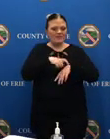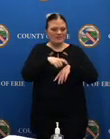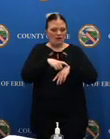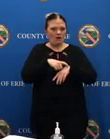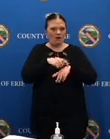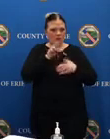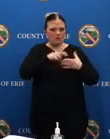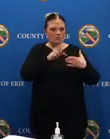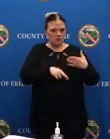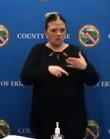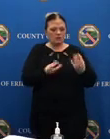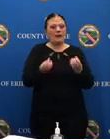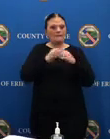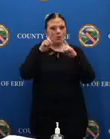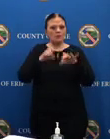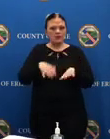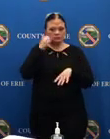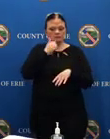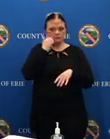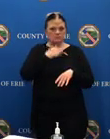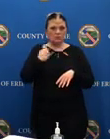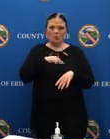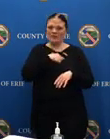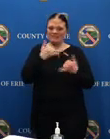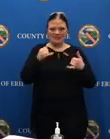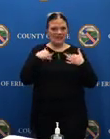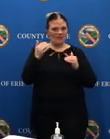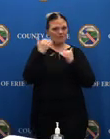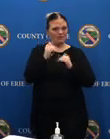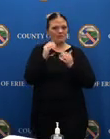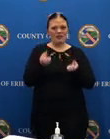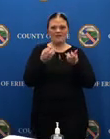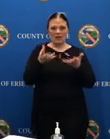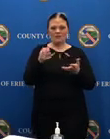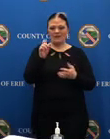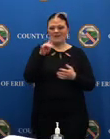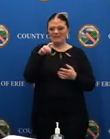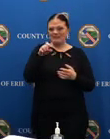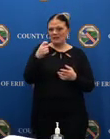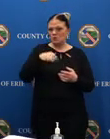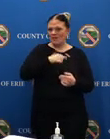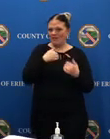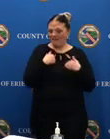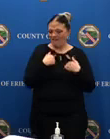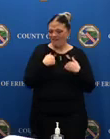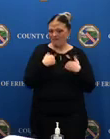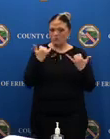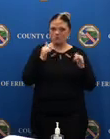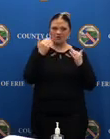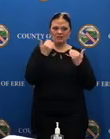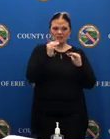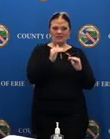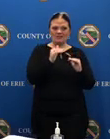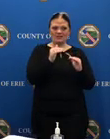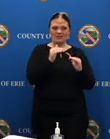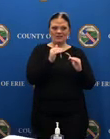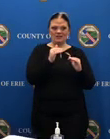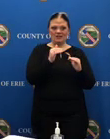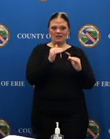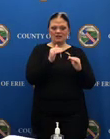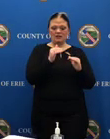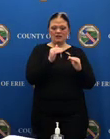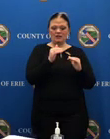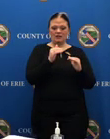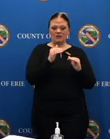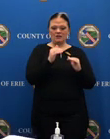per day at the lab. We still have a limitation on the number of sample kits that we have, and we're still limiting the sample kits to being taken